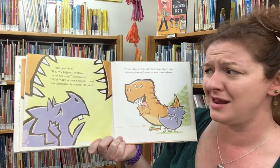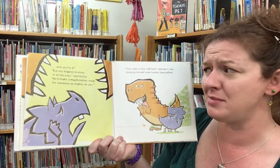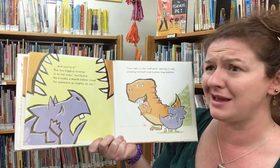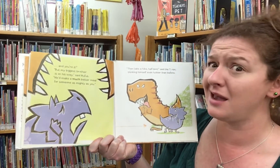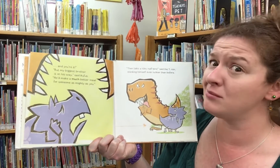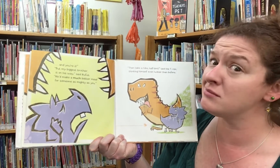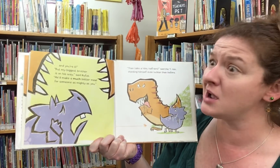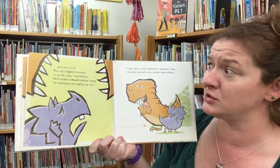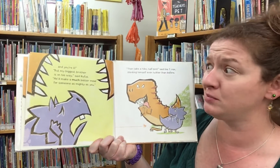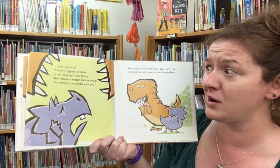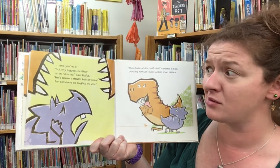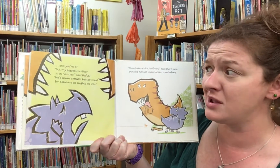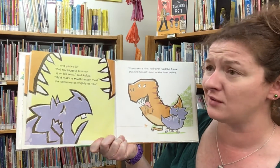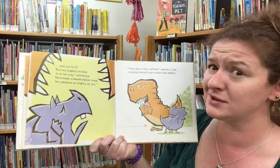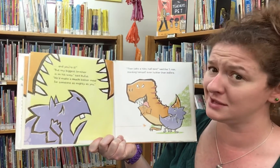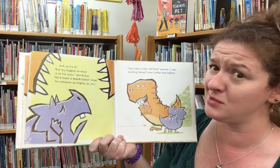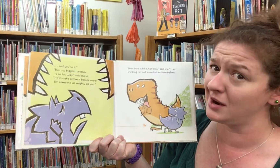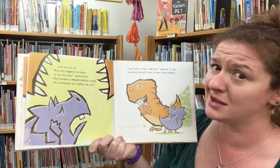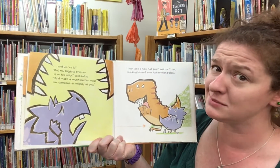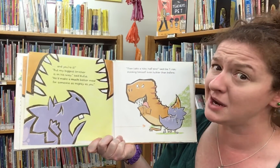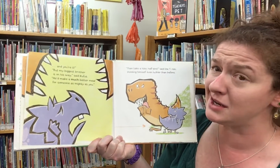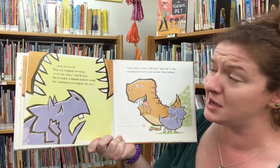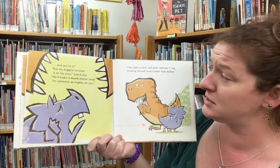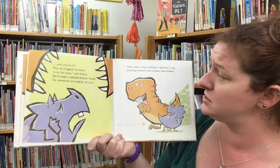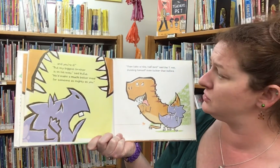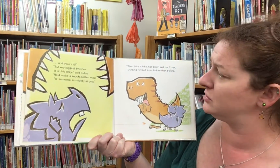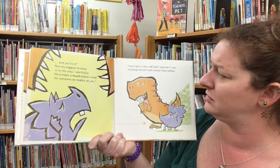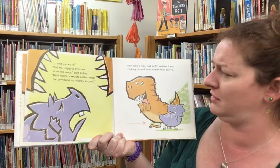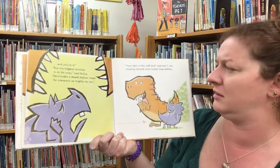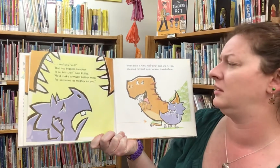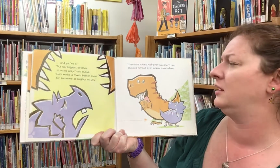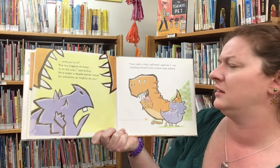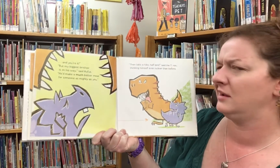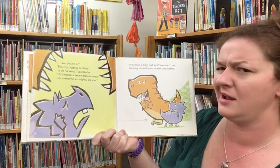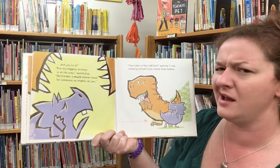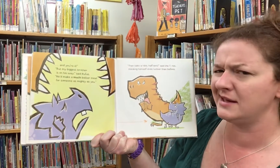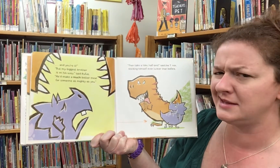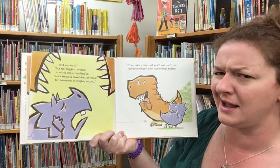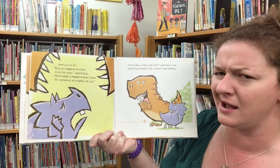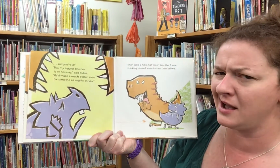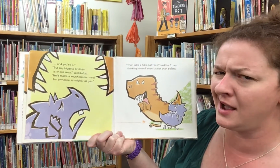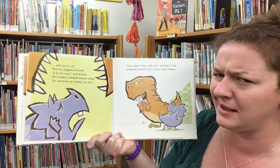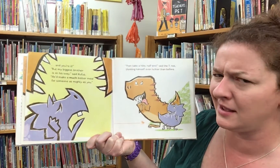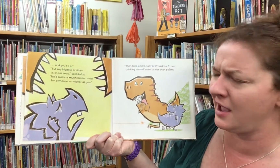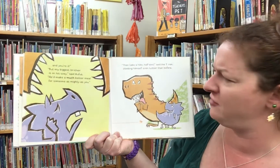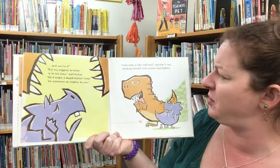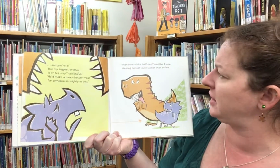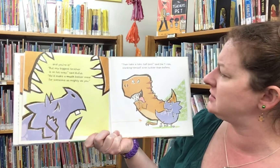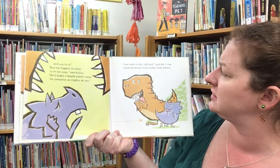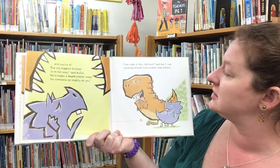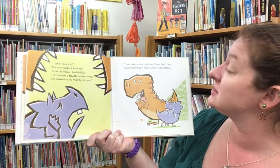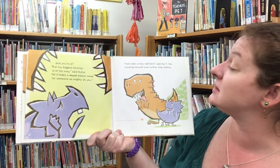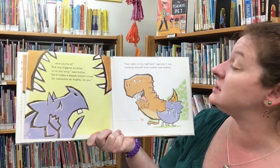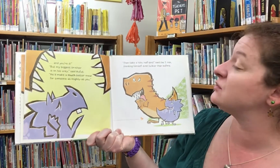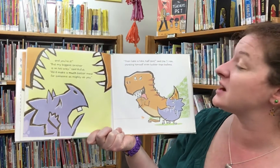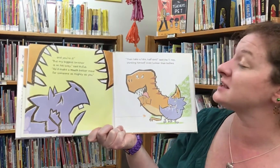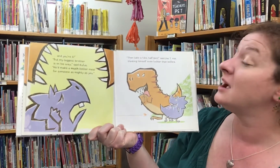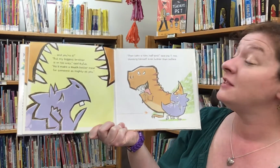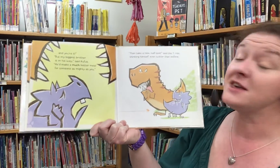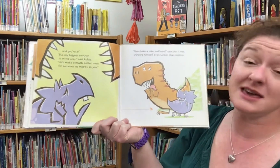make a much better meal for someone as mighty as you." "Now then take a hike, half pint," said the T-Rex, thinking